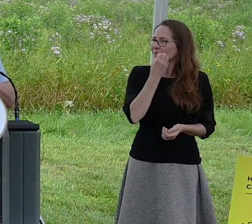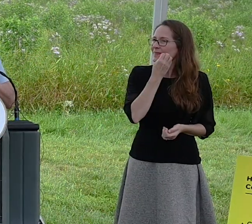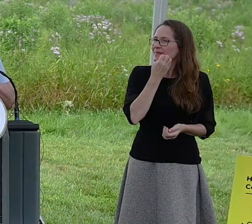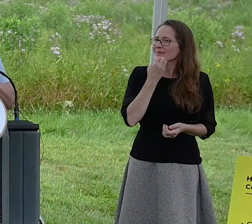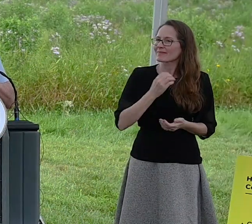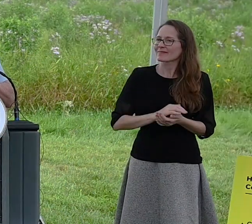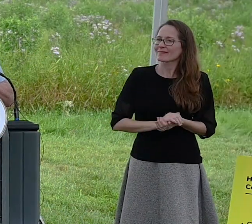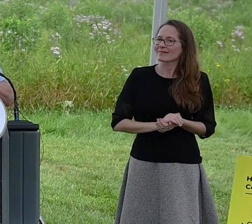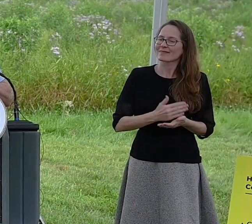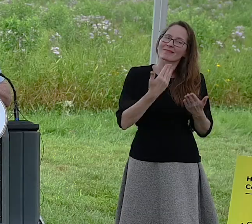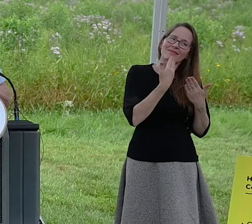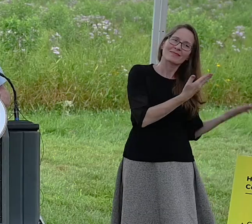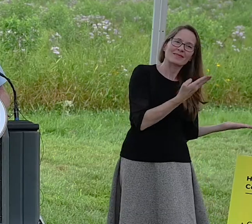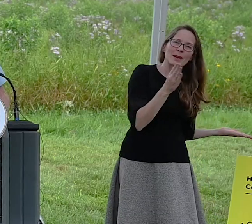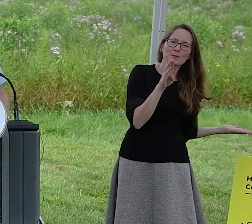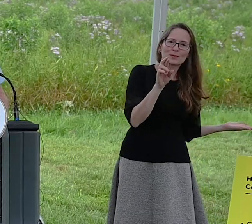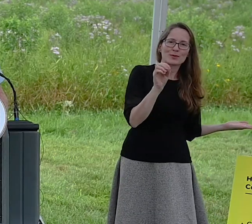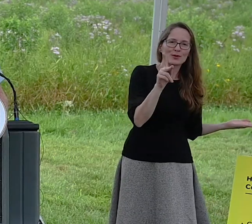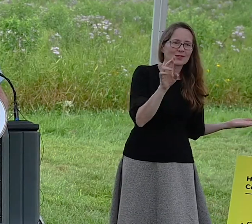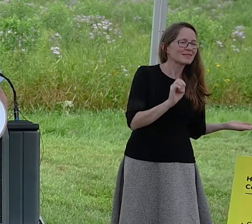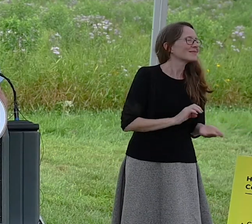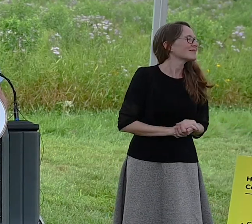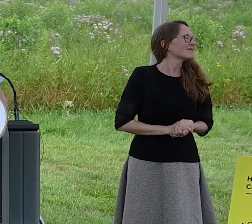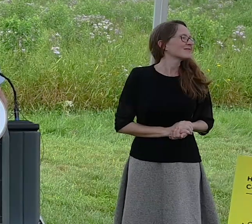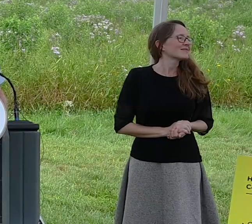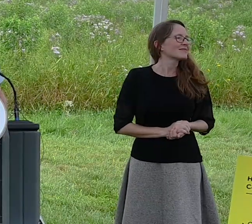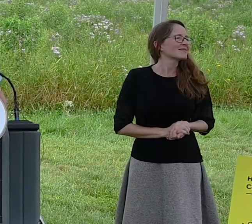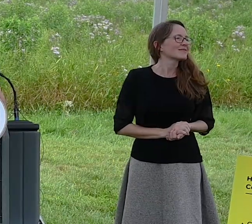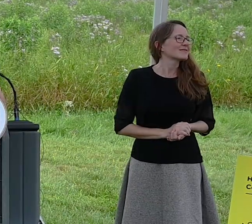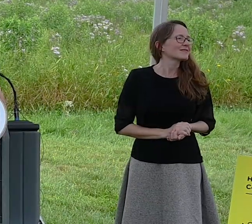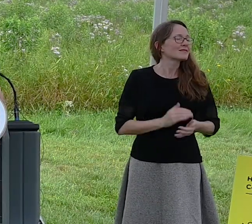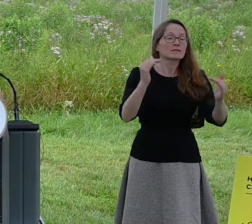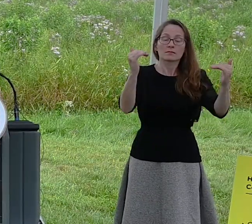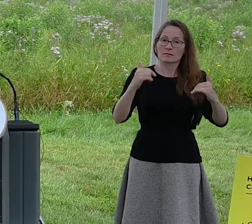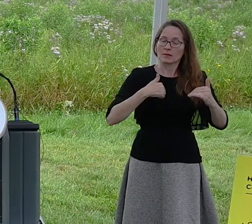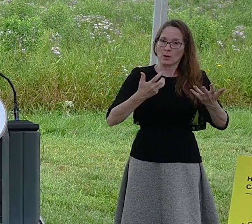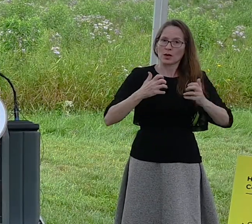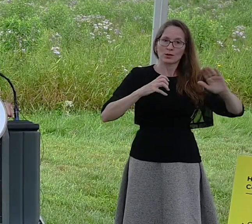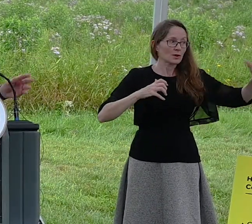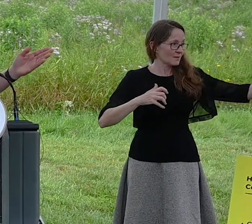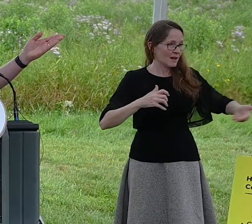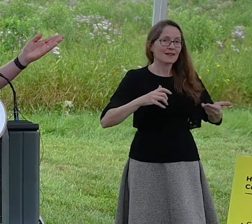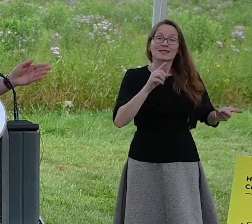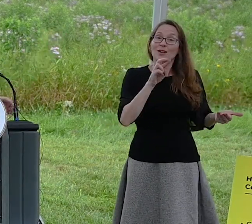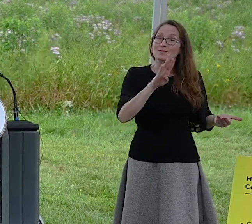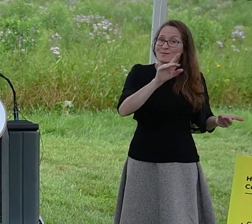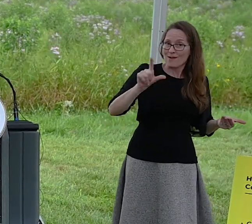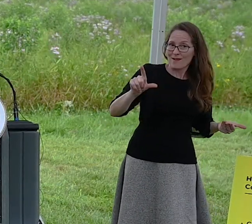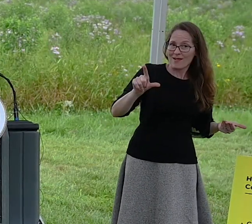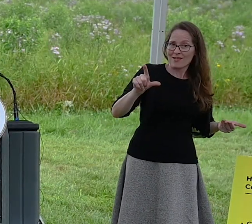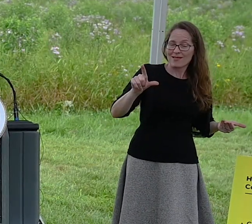Thank you so much, Brooke. And now I'd like to invite Dr. Ball and